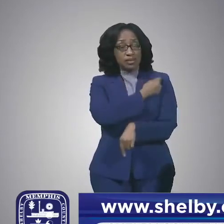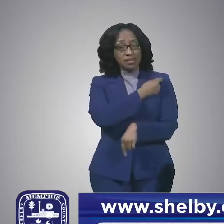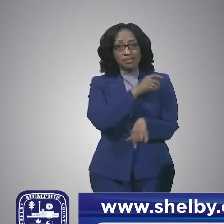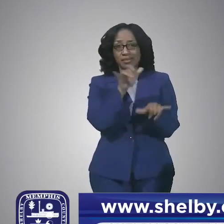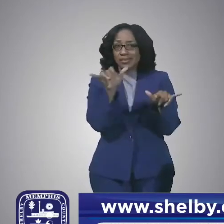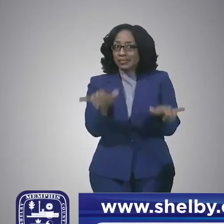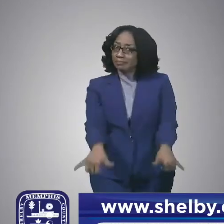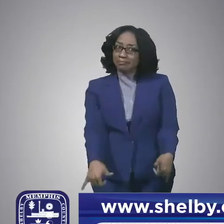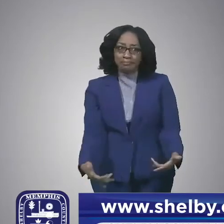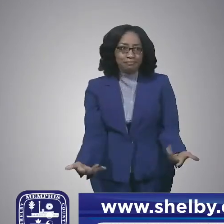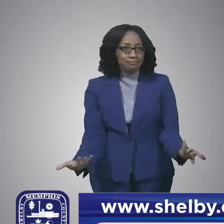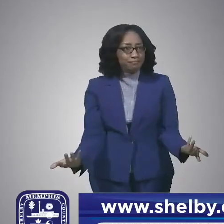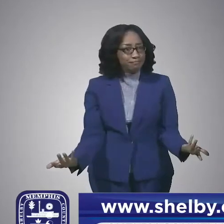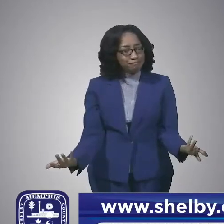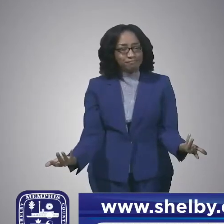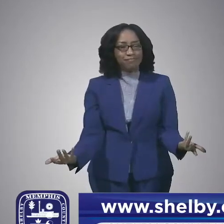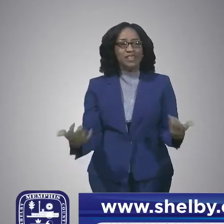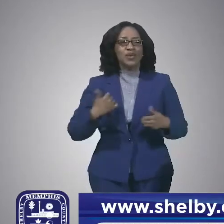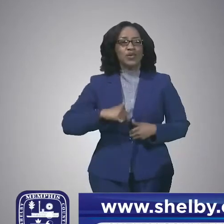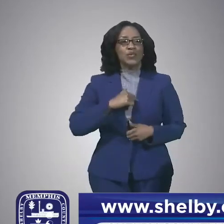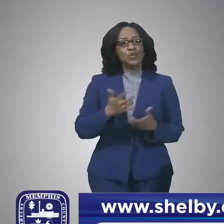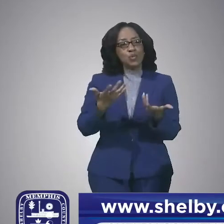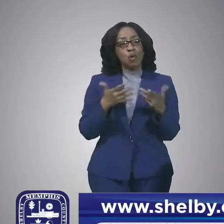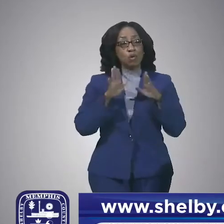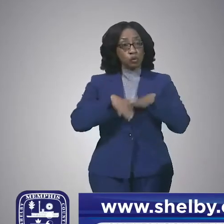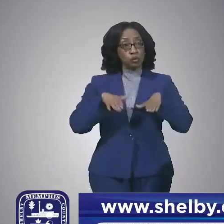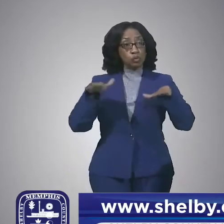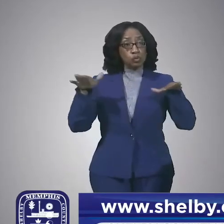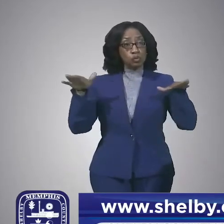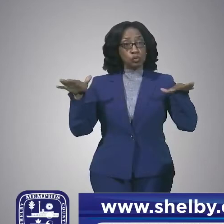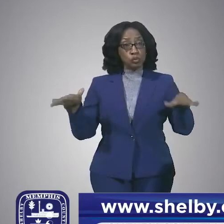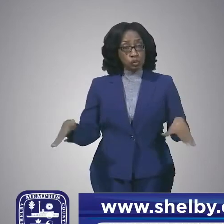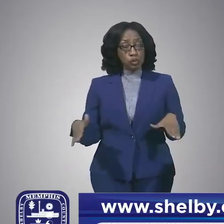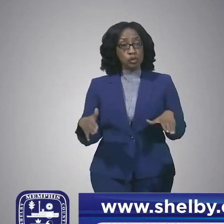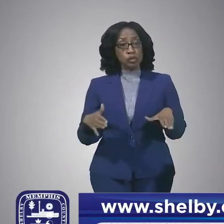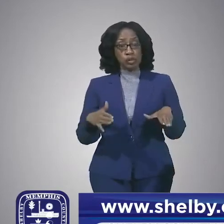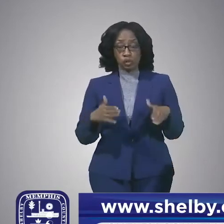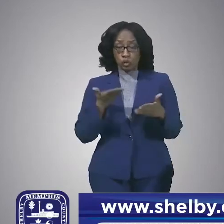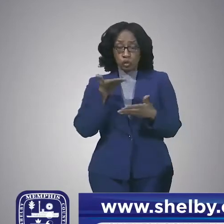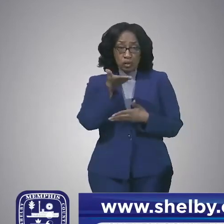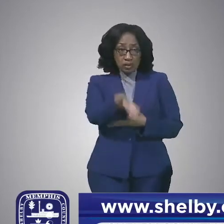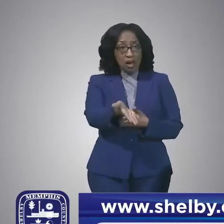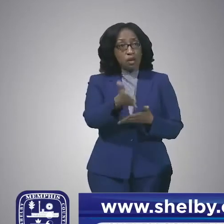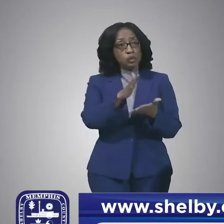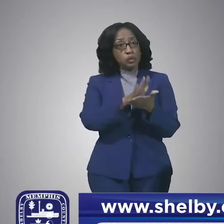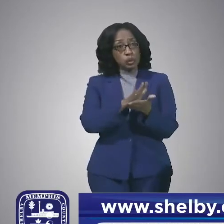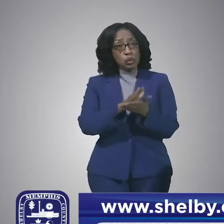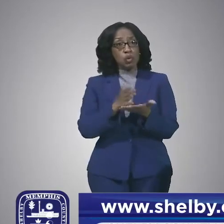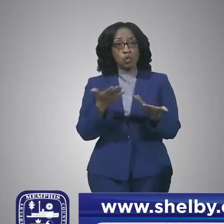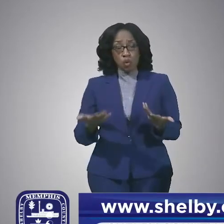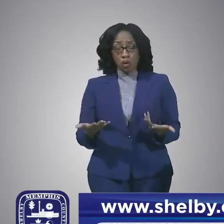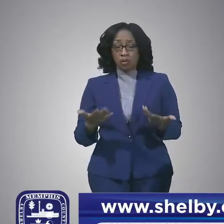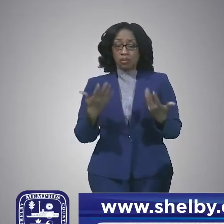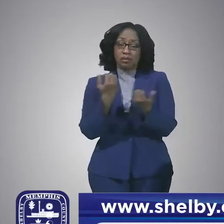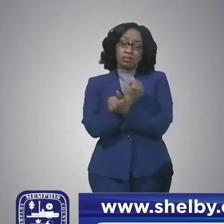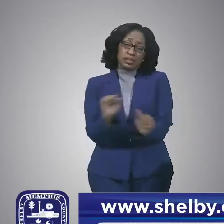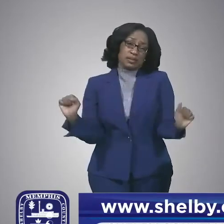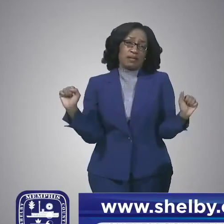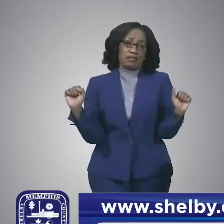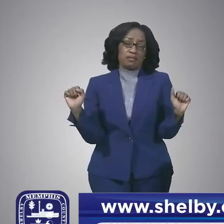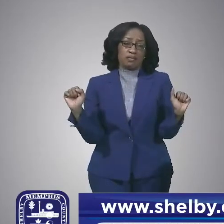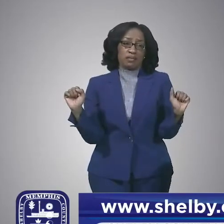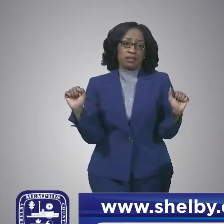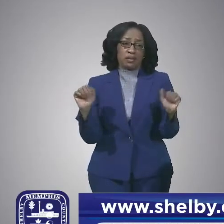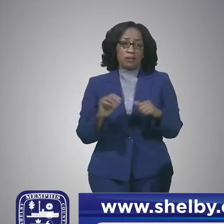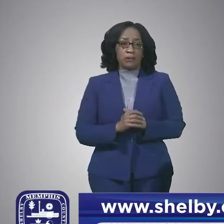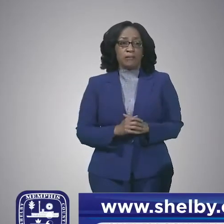no different. We want our children to be in in-person learning. We want them to be safe. And the higher